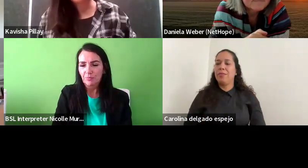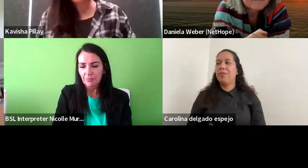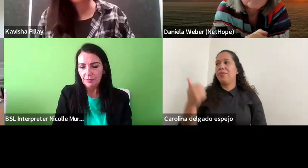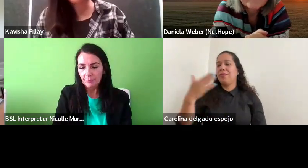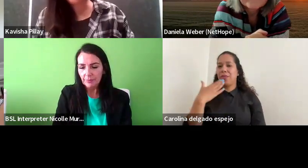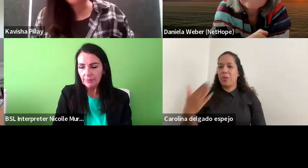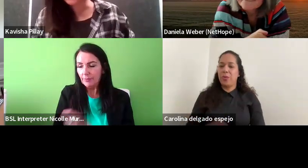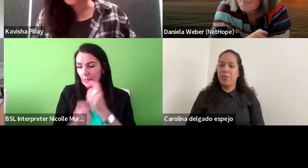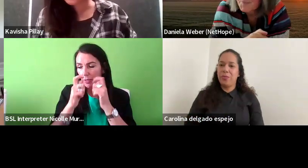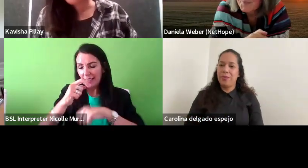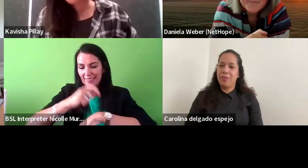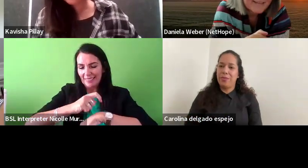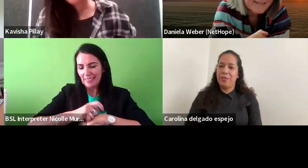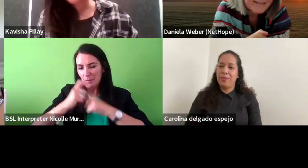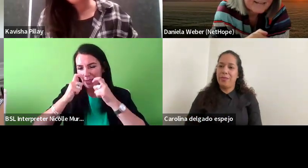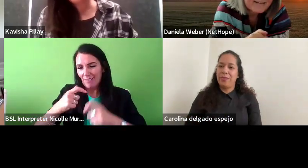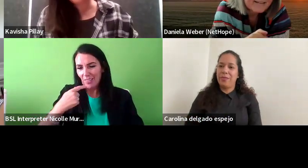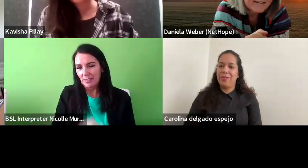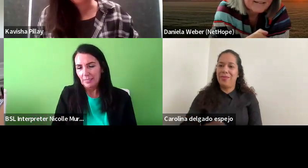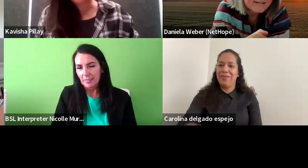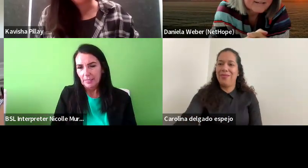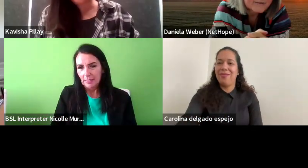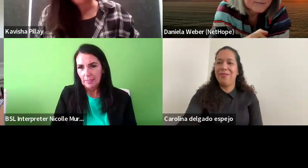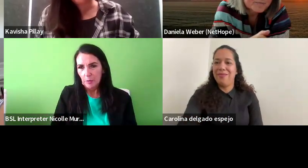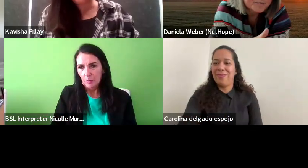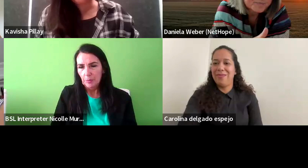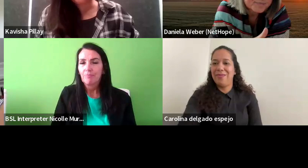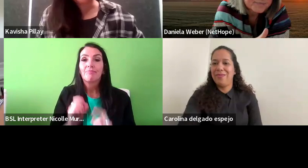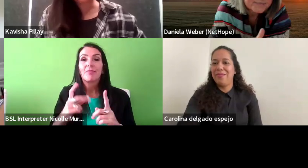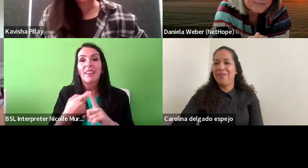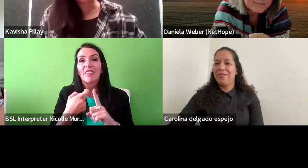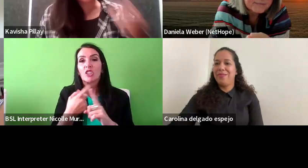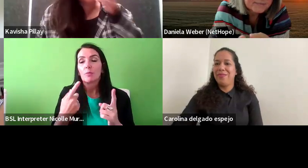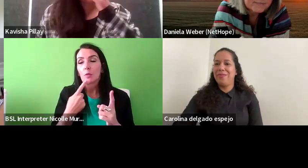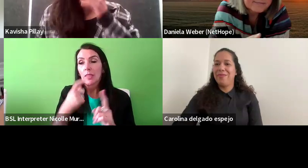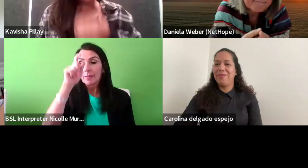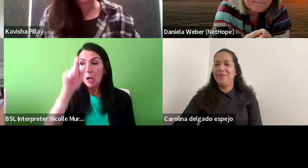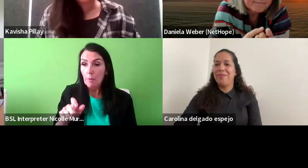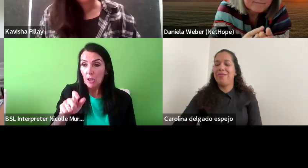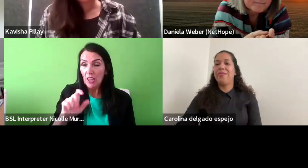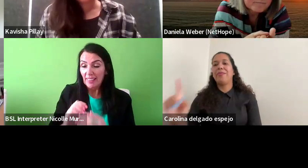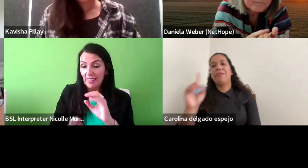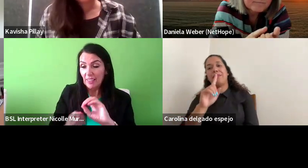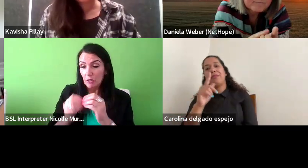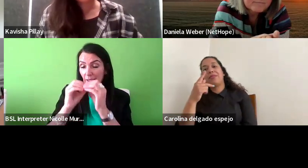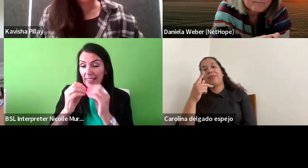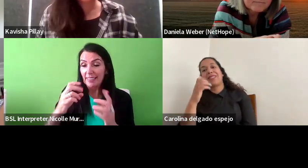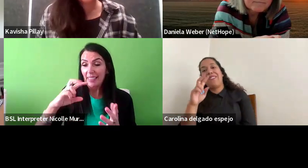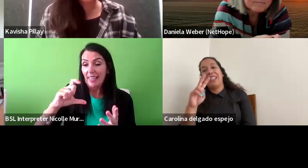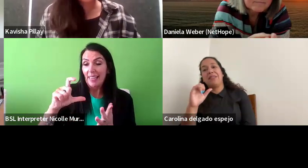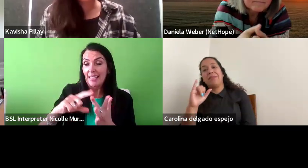mindful of the time. Sure. Just Yeah. on that, in terms of, you said the person who's developing civic tech, you know,